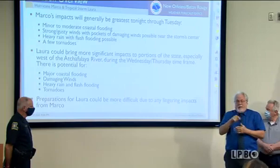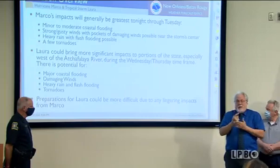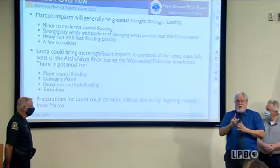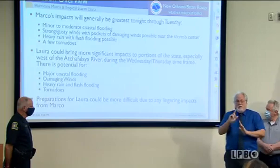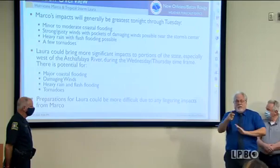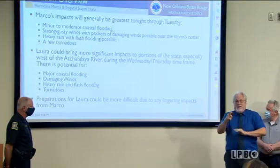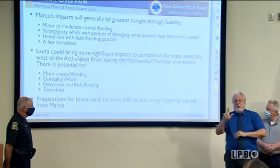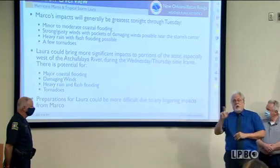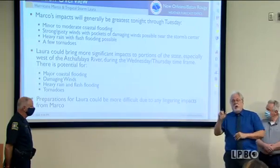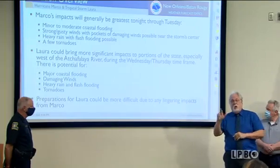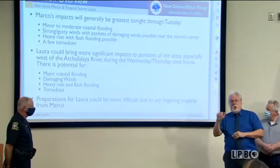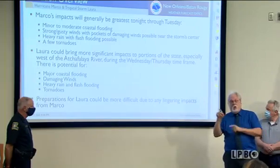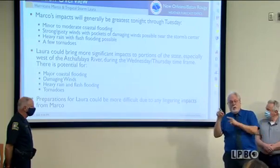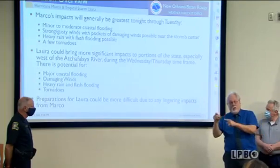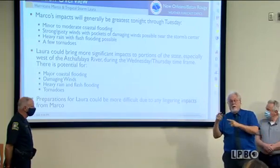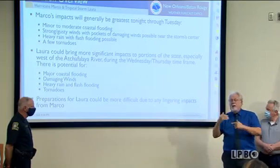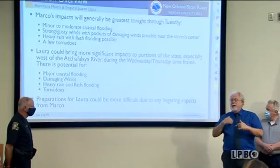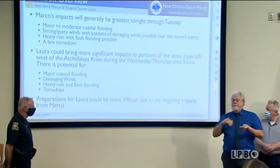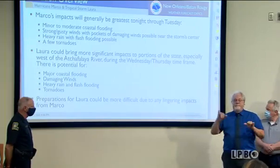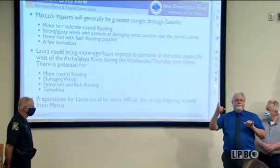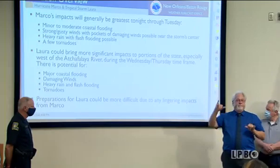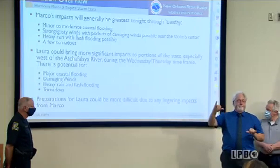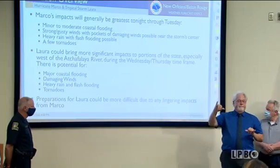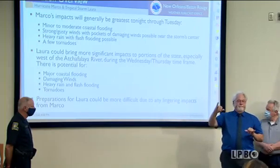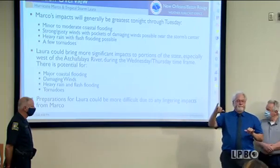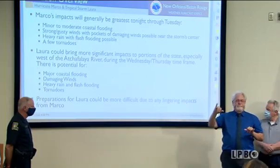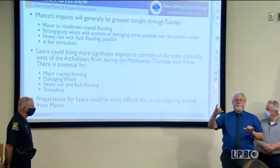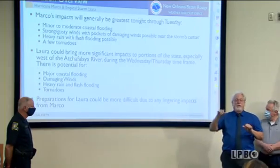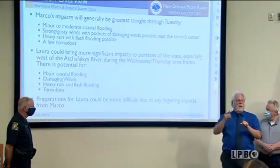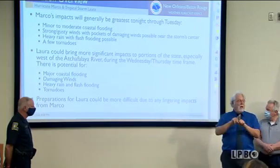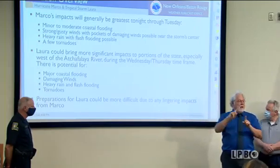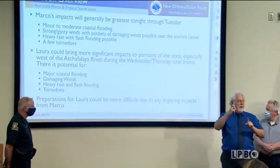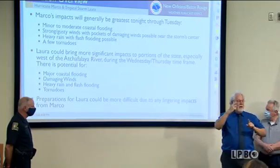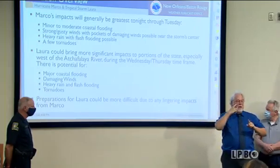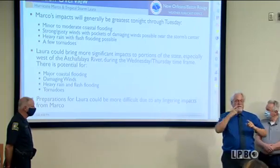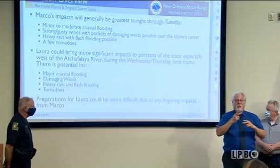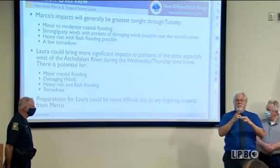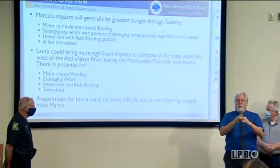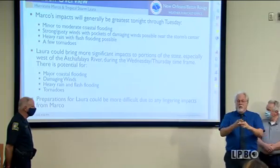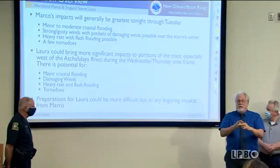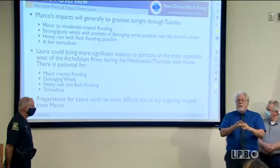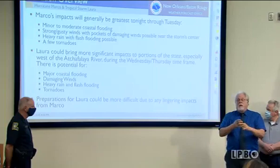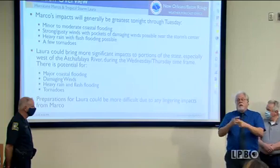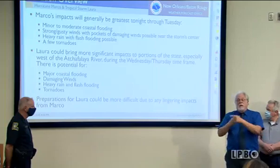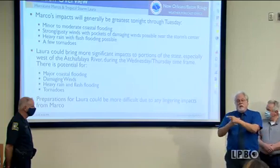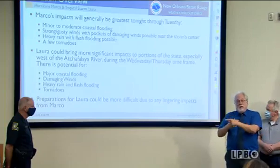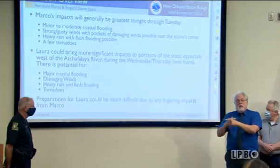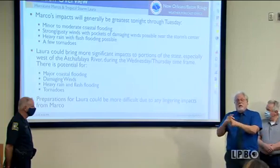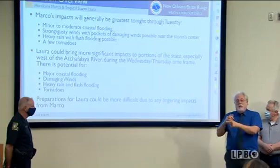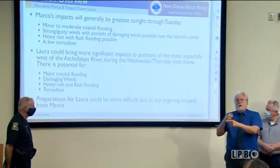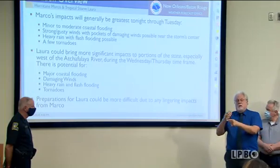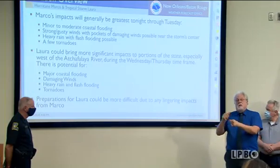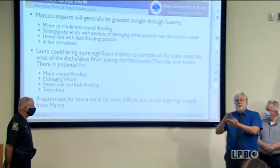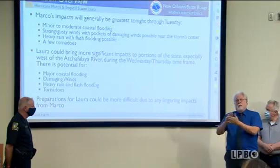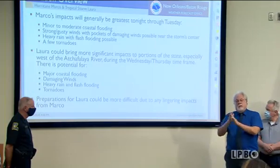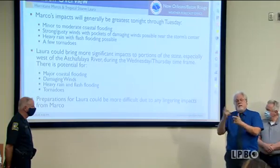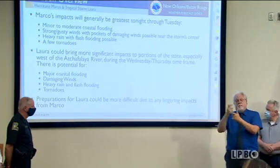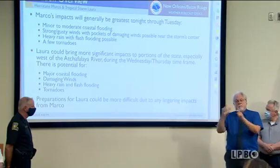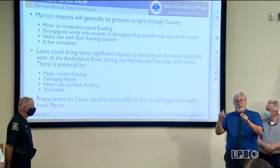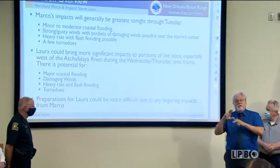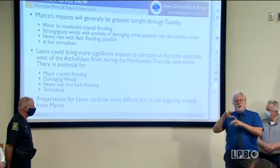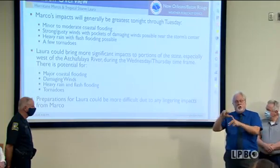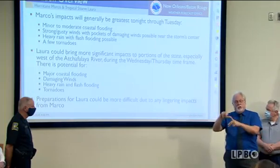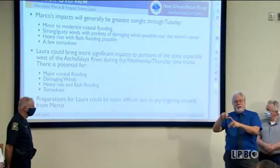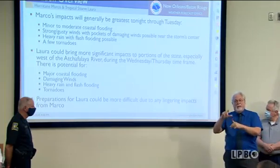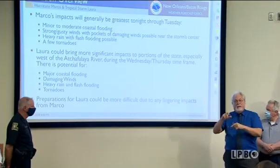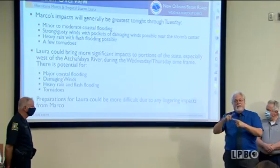hours, is Laura. It has all the same impacts, and like the governor was mentioning, it has a potential to be a major hurricane. So this will be something that